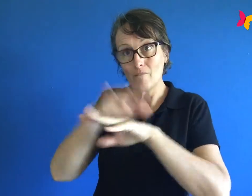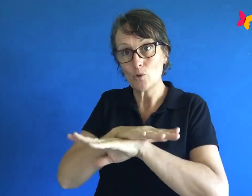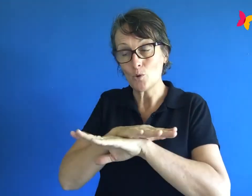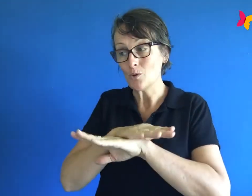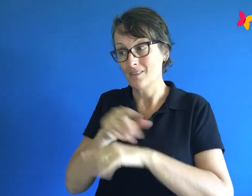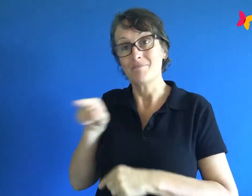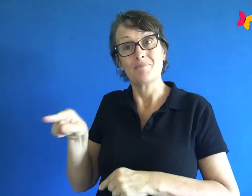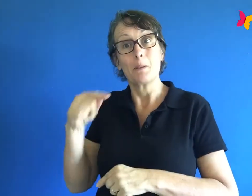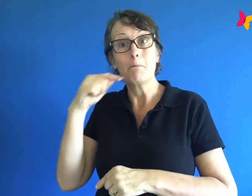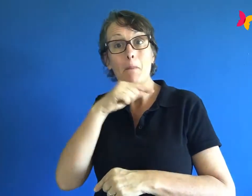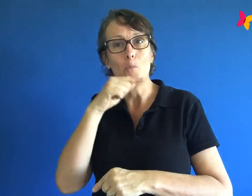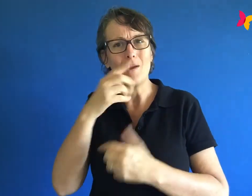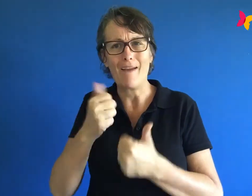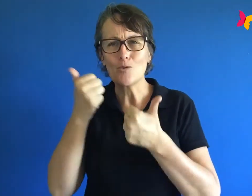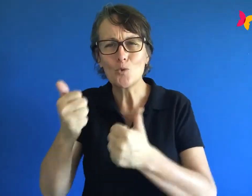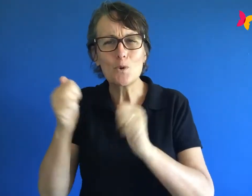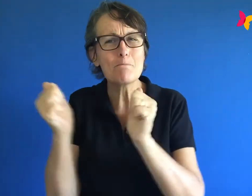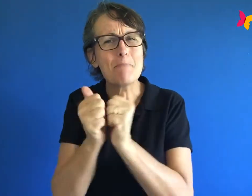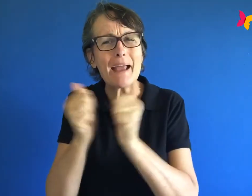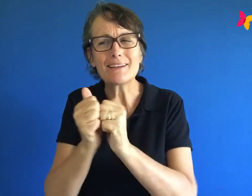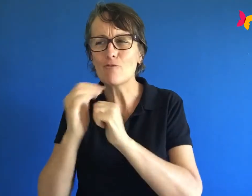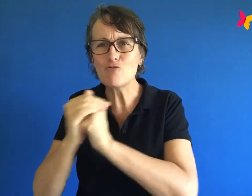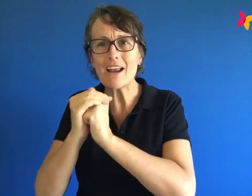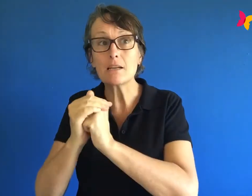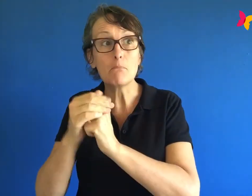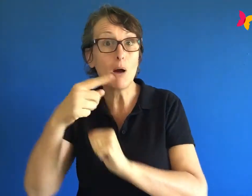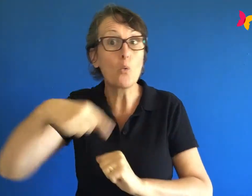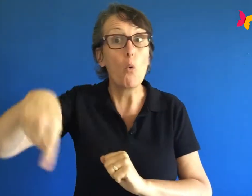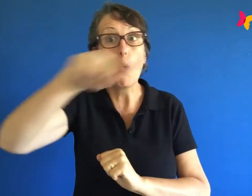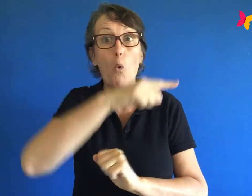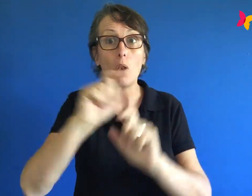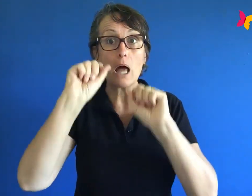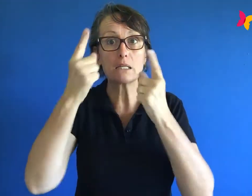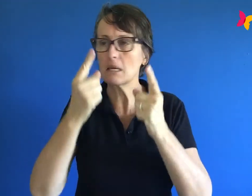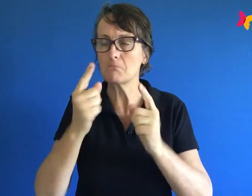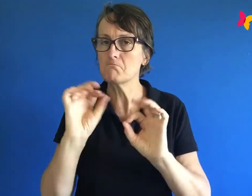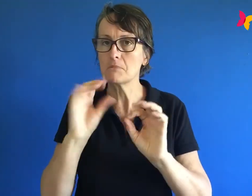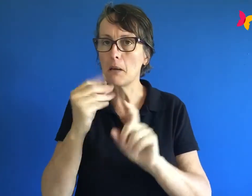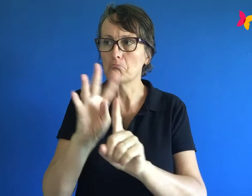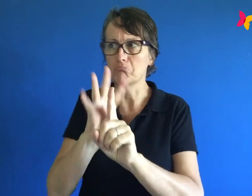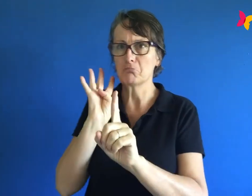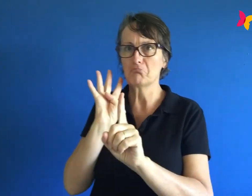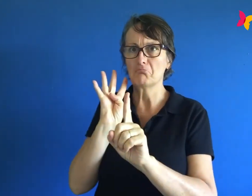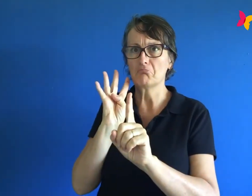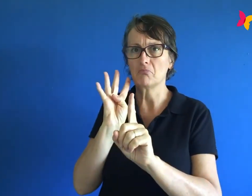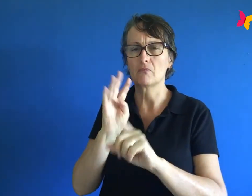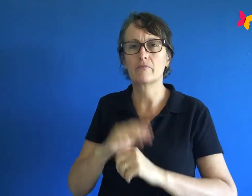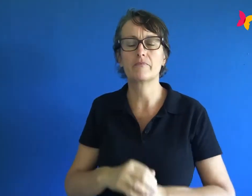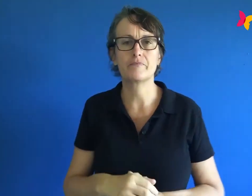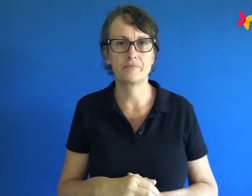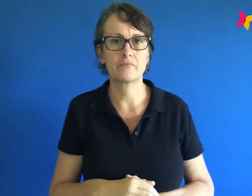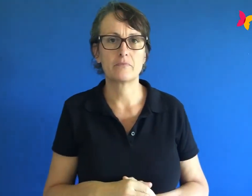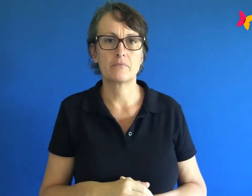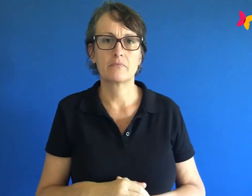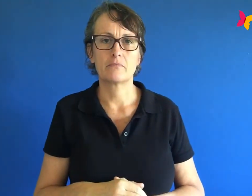through. But not everyone understood what he was going through. Could you give an example of something